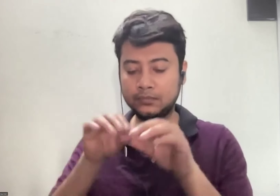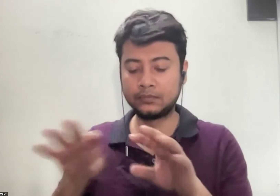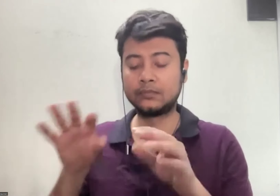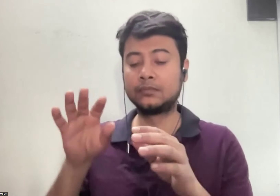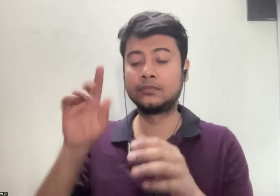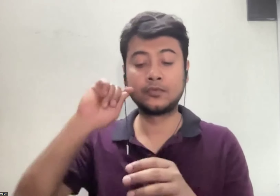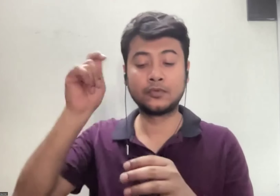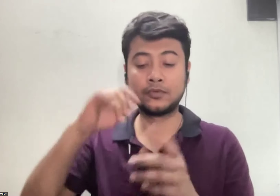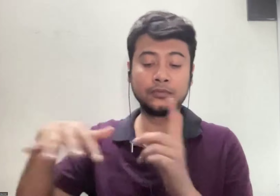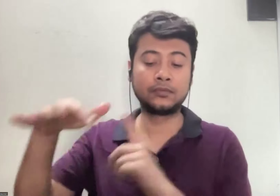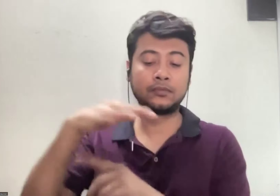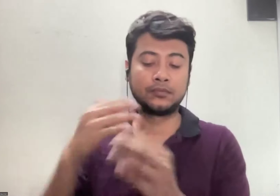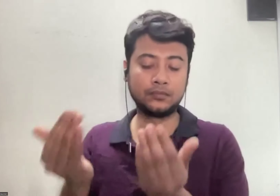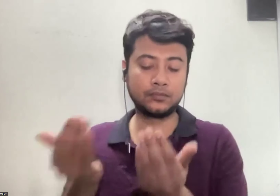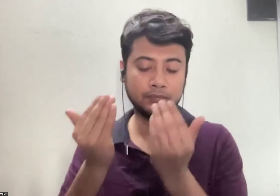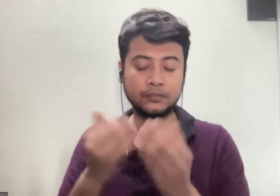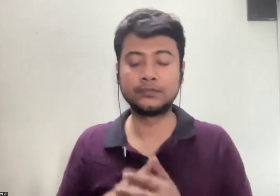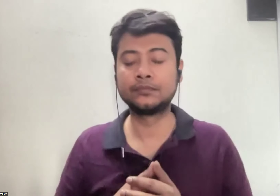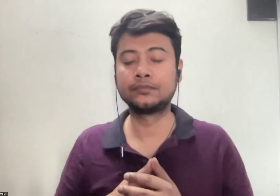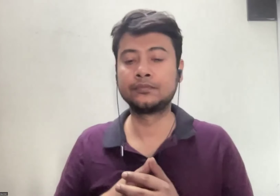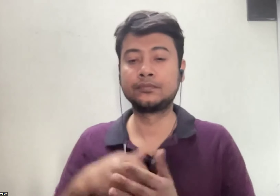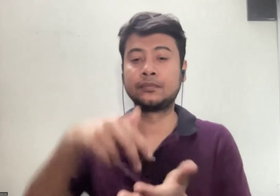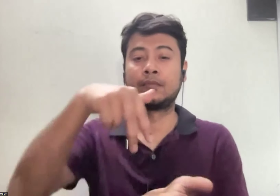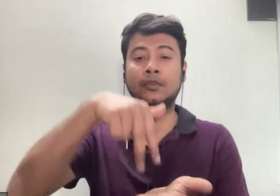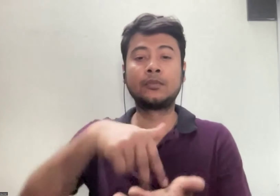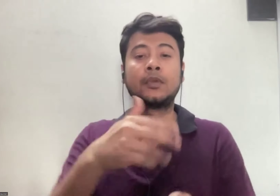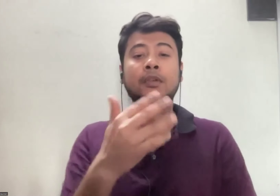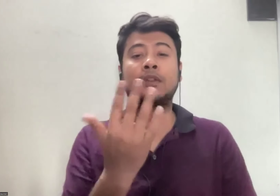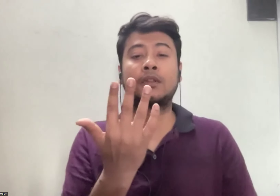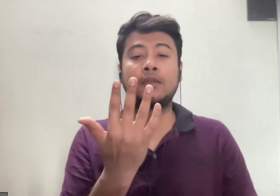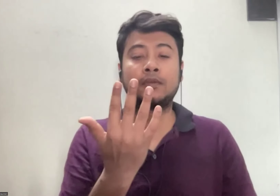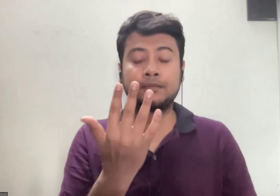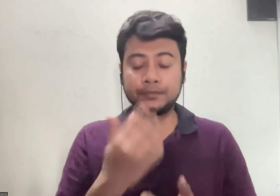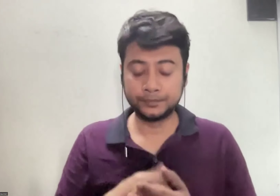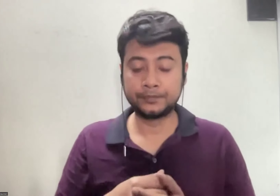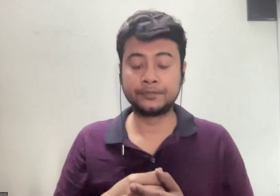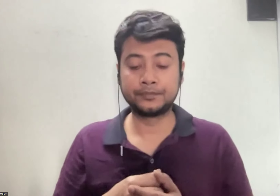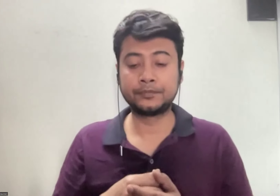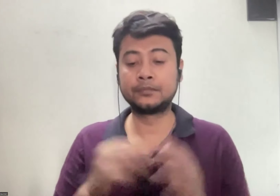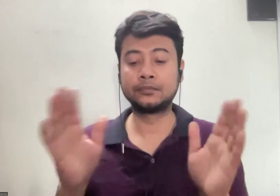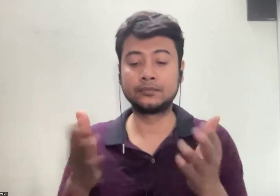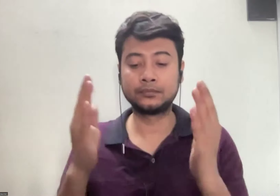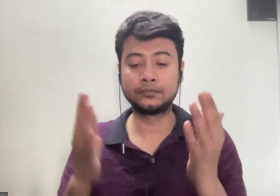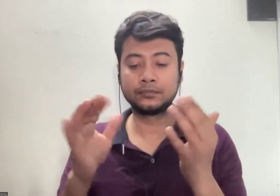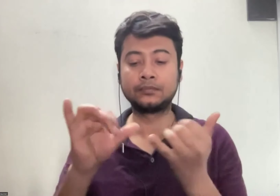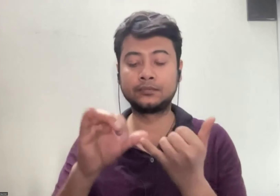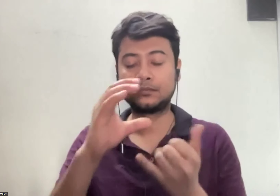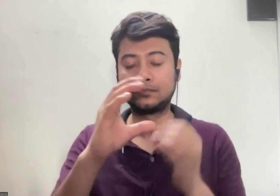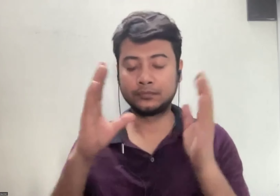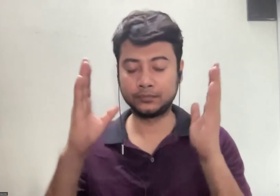We'll recite the Panchatattva Mantra. Jai Shri Krishna Chaitanya Prabhu